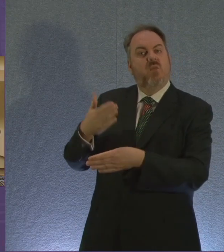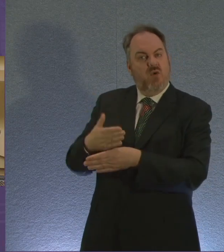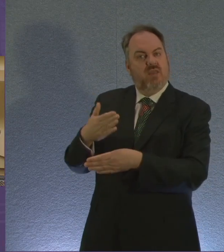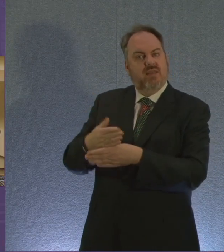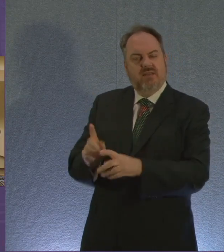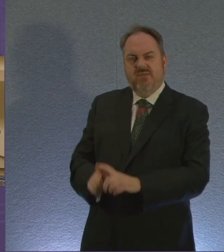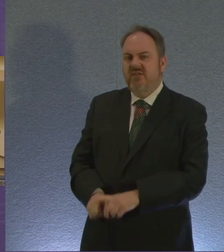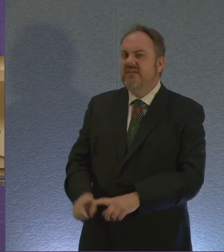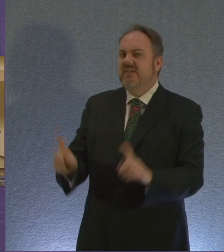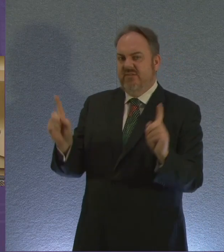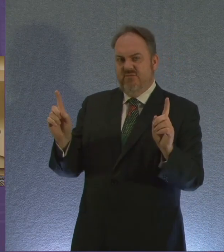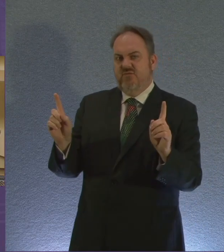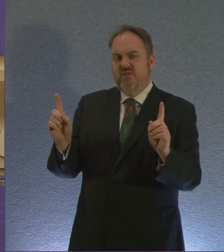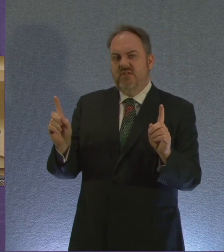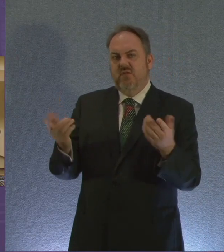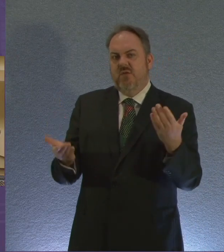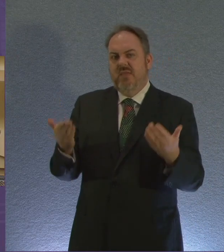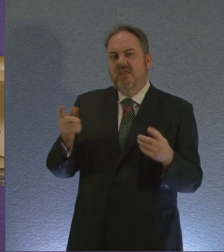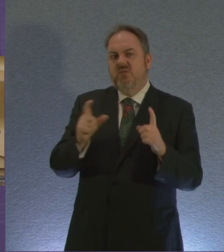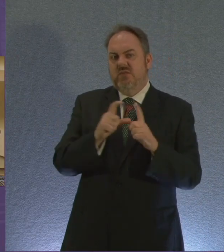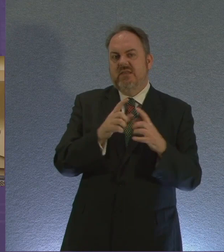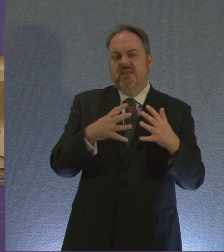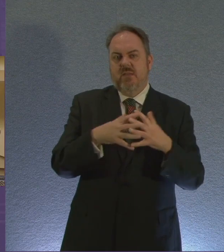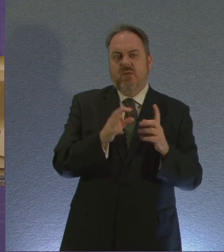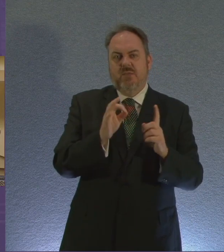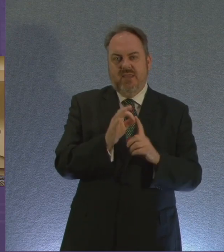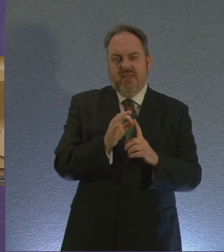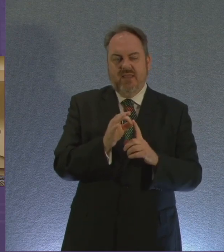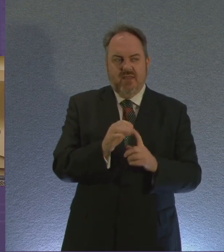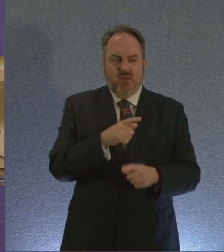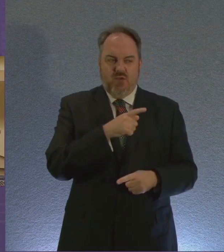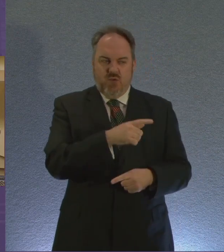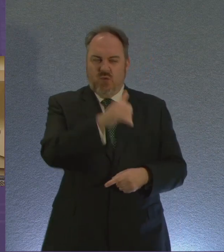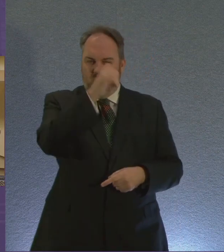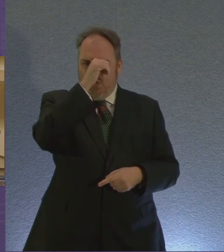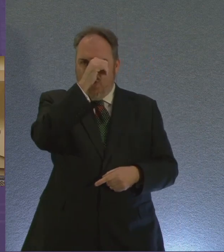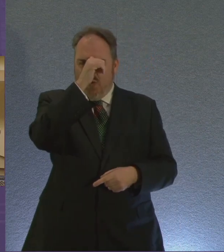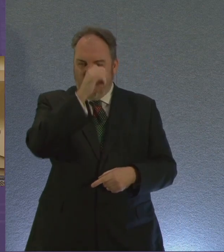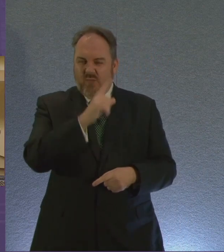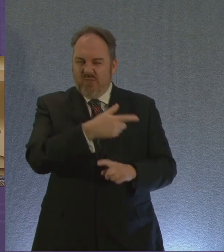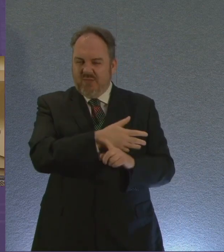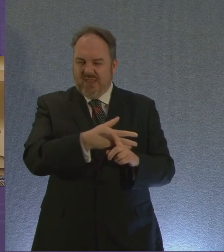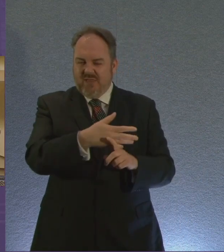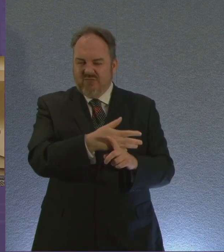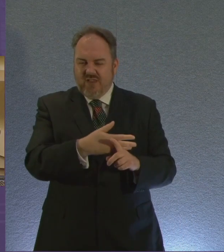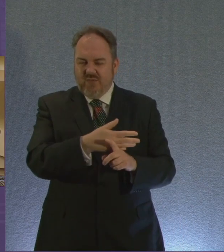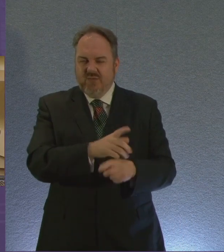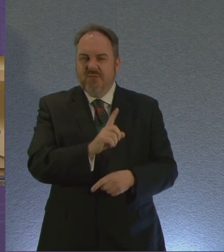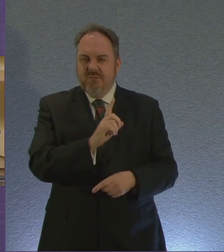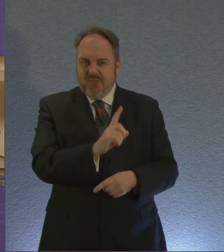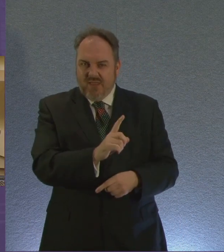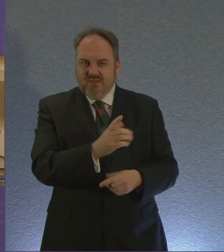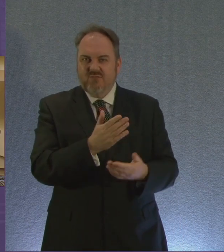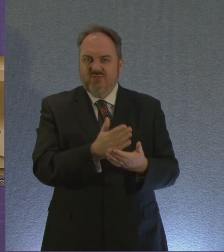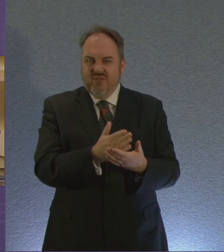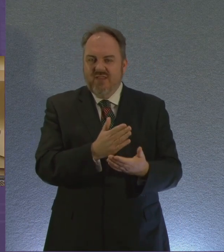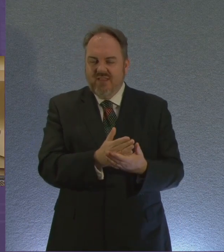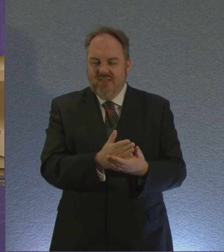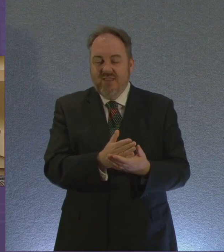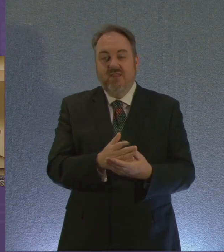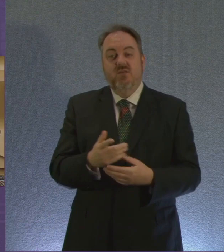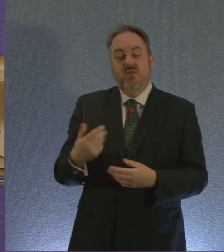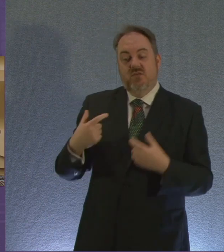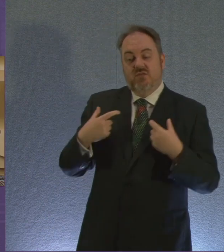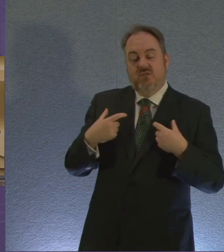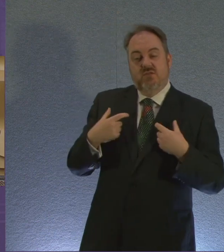hope Bob Doris recognises the context in which we are working on. The priority for the Scottish and UK governments on social security